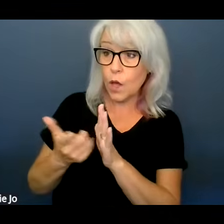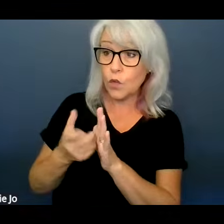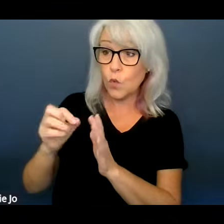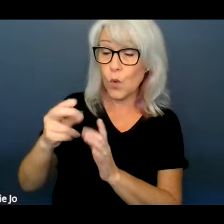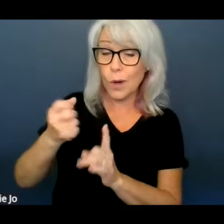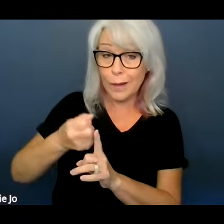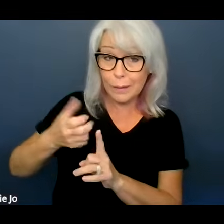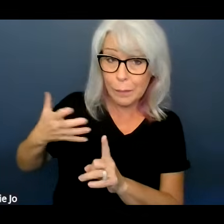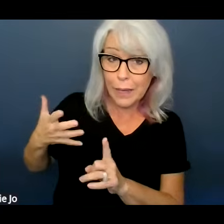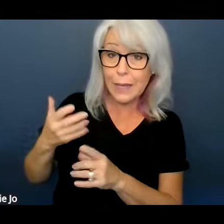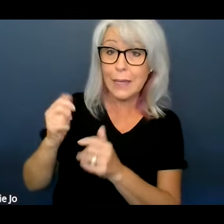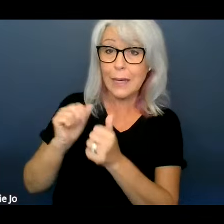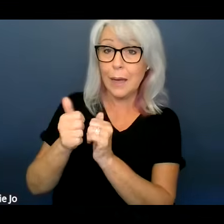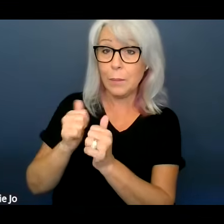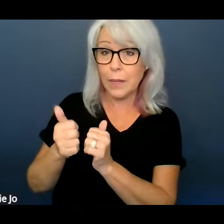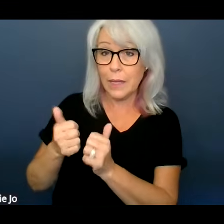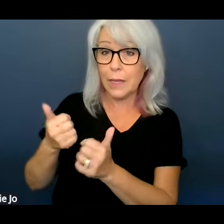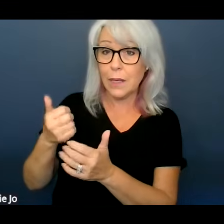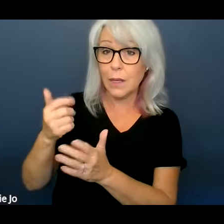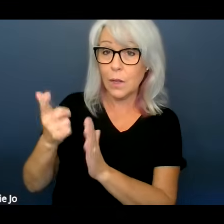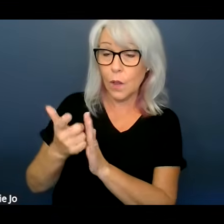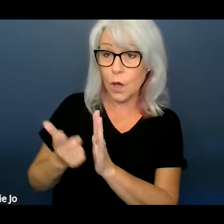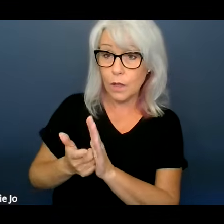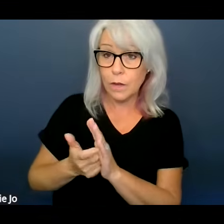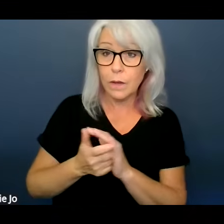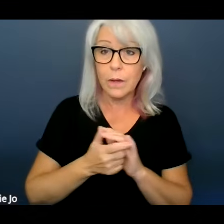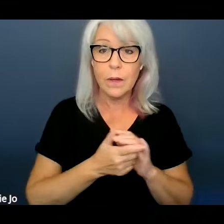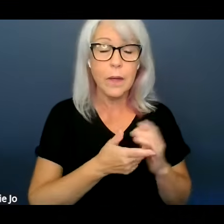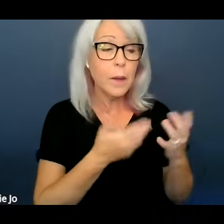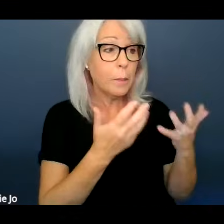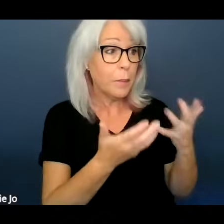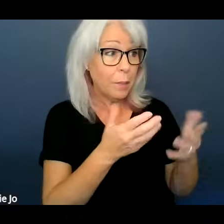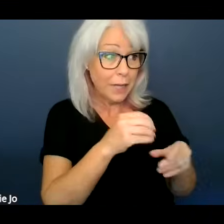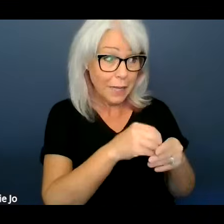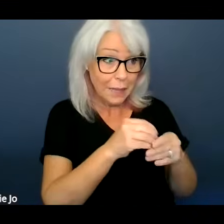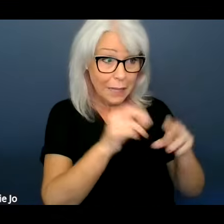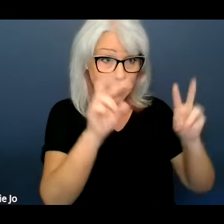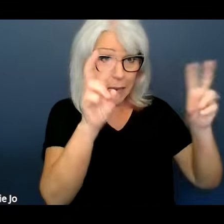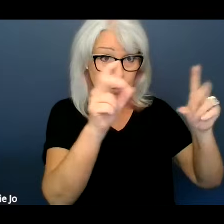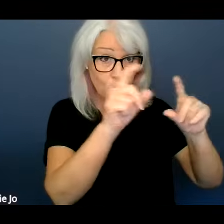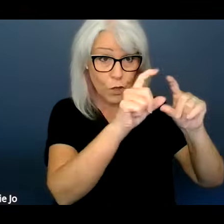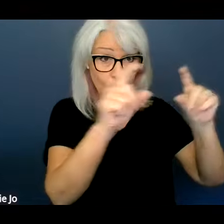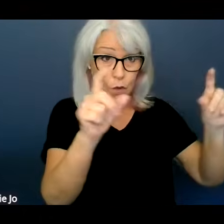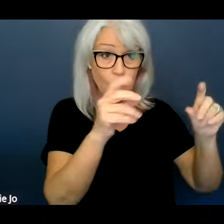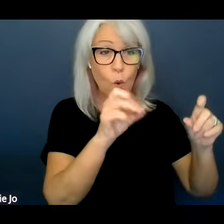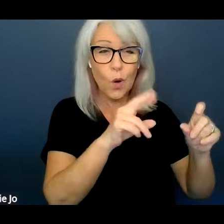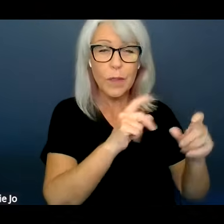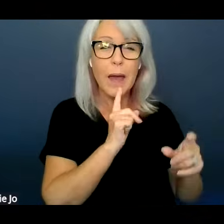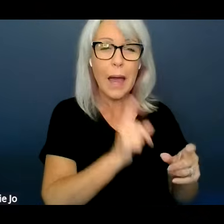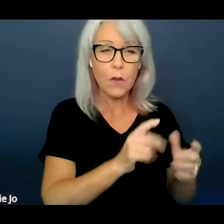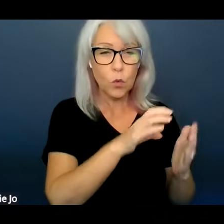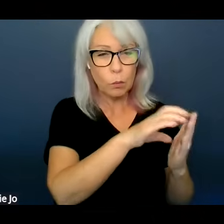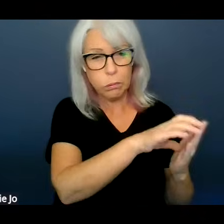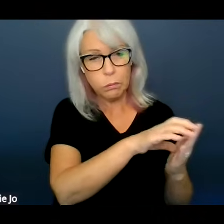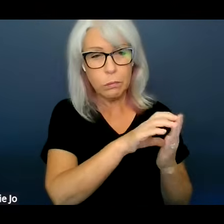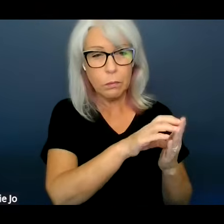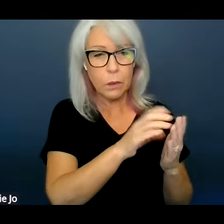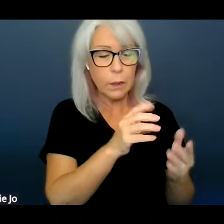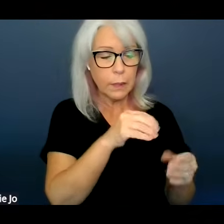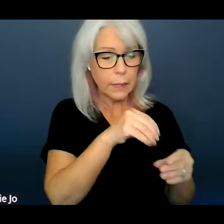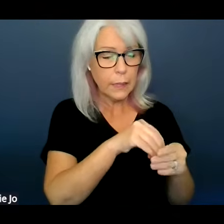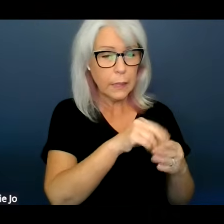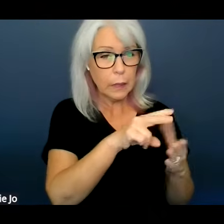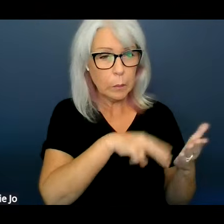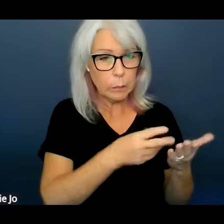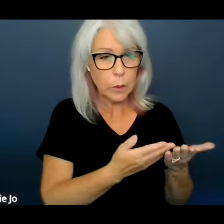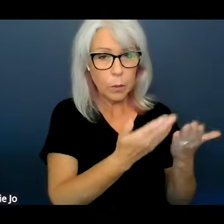difference. And it's just a matter of having it either in the caption. That's right. Or in the text of the proposal. We agree that Yeah.